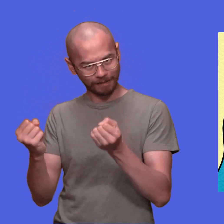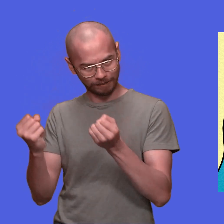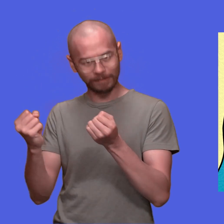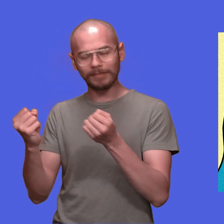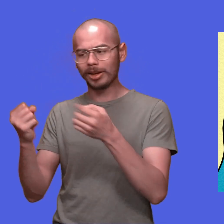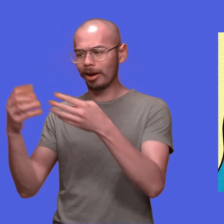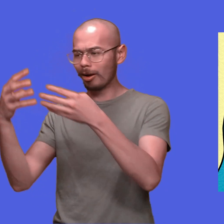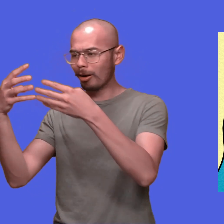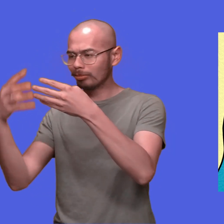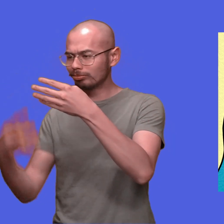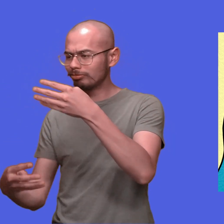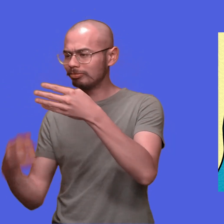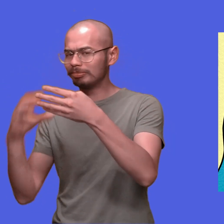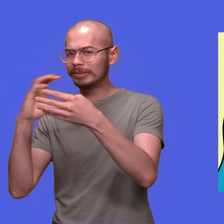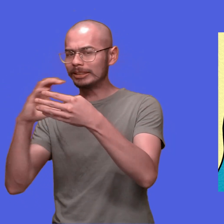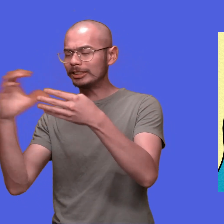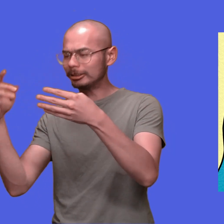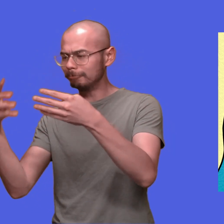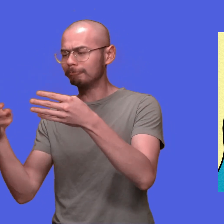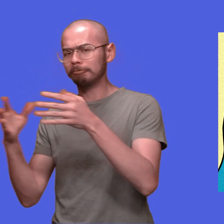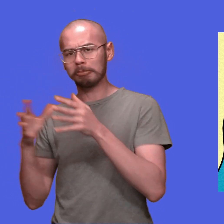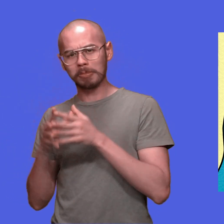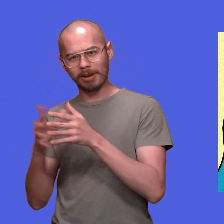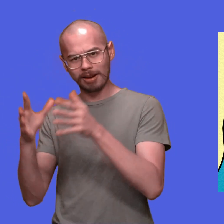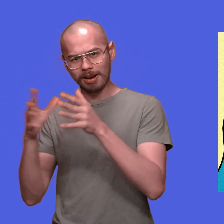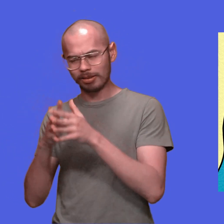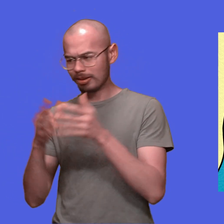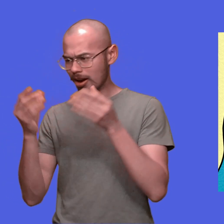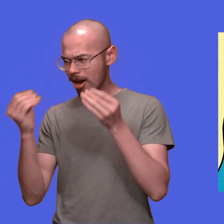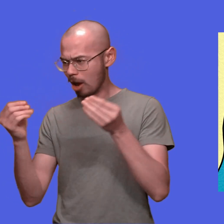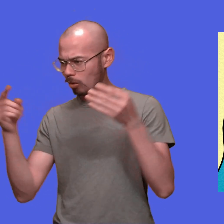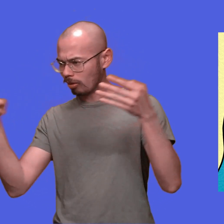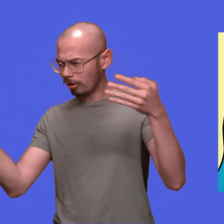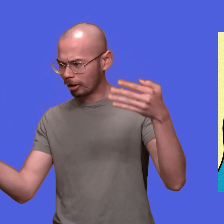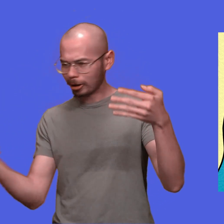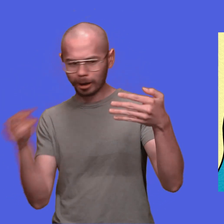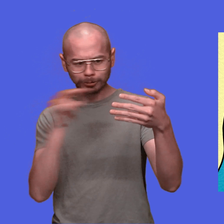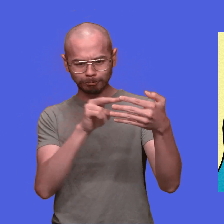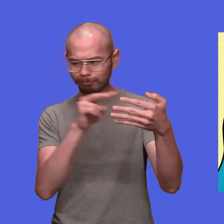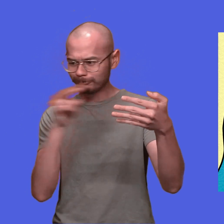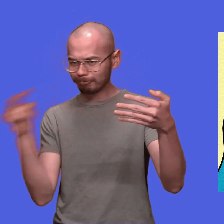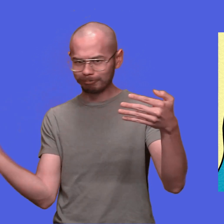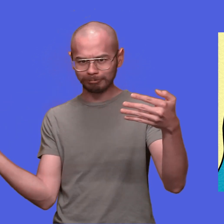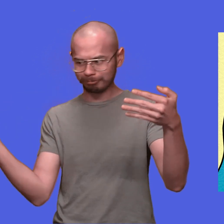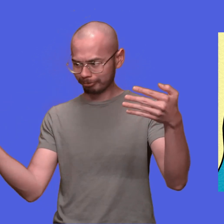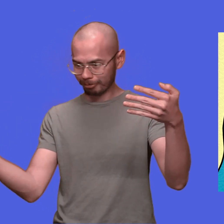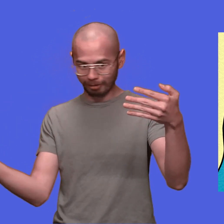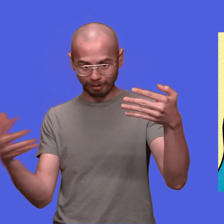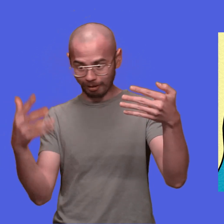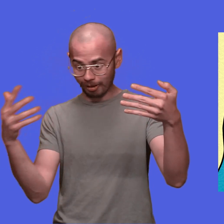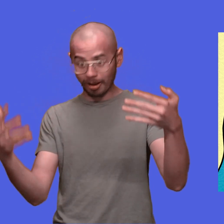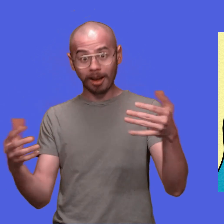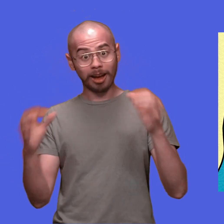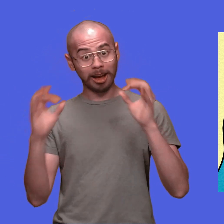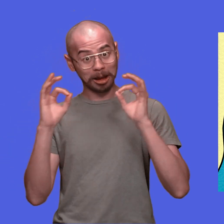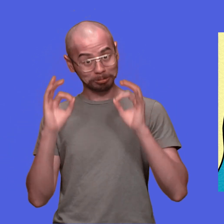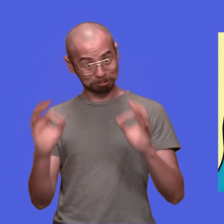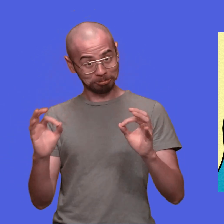to a published storybook in the public domain, check if the storybook has a Creative Commons license. Creative Commons provides the